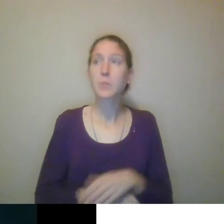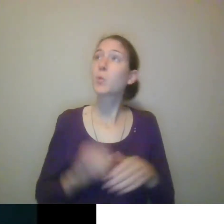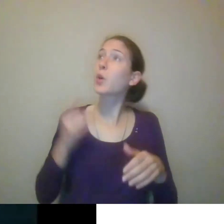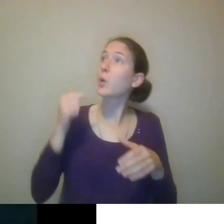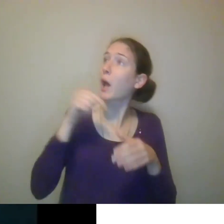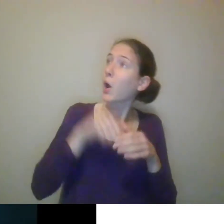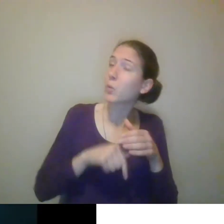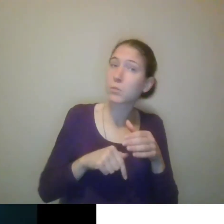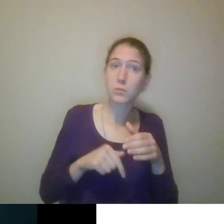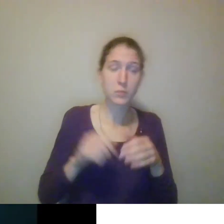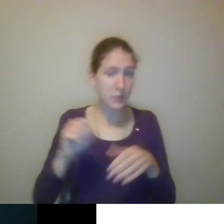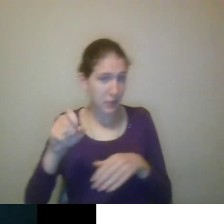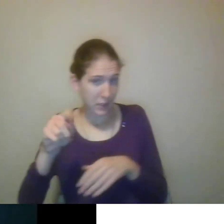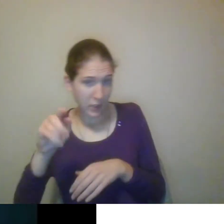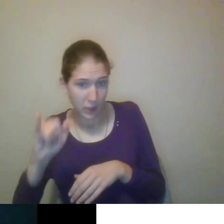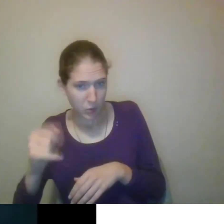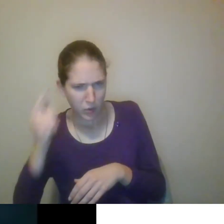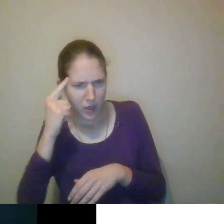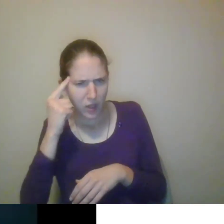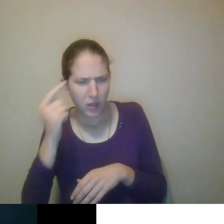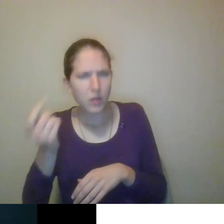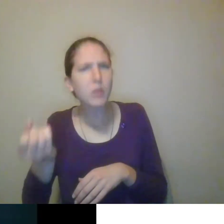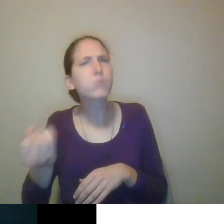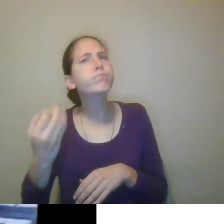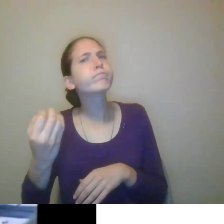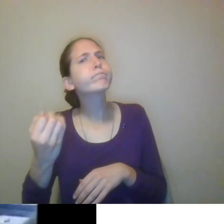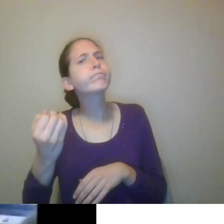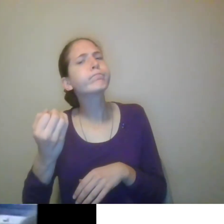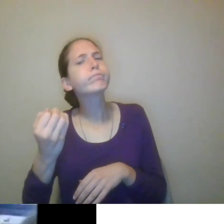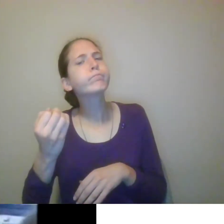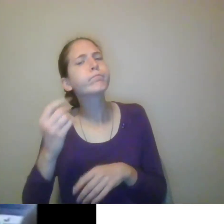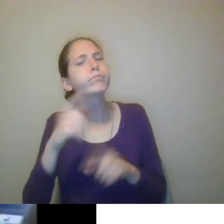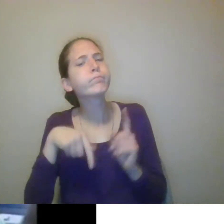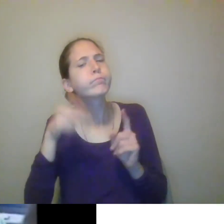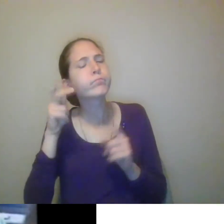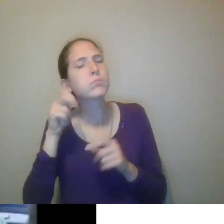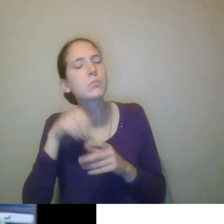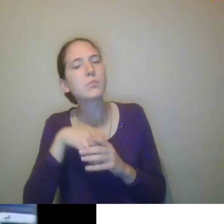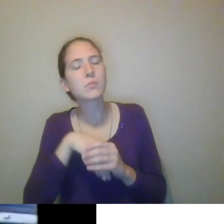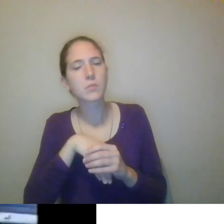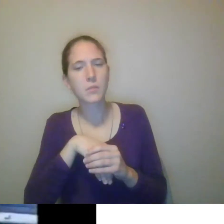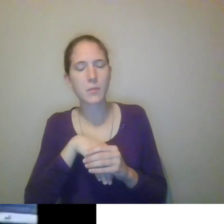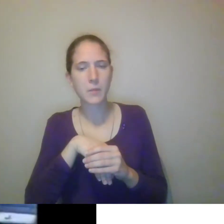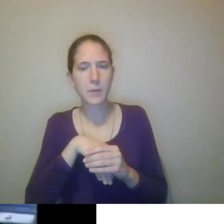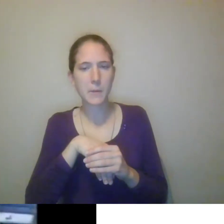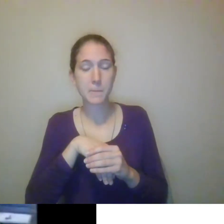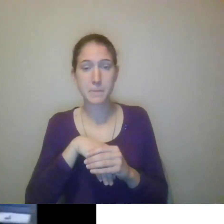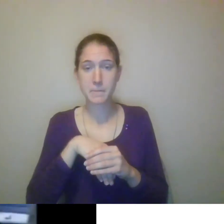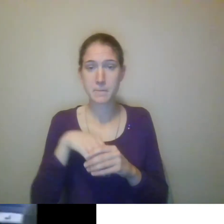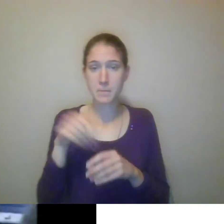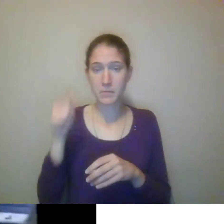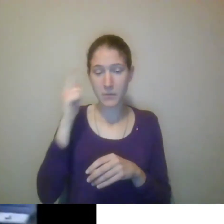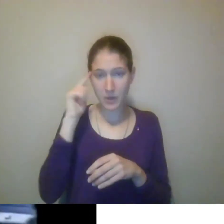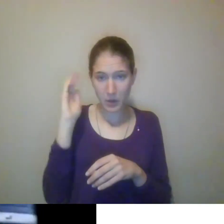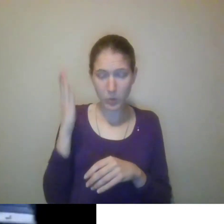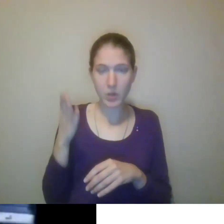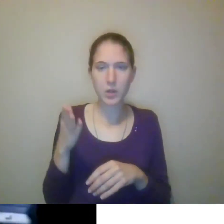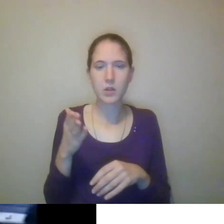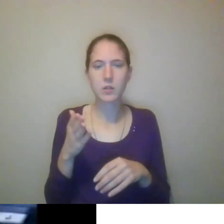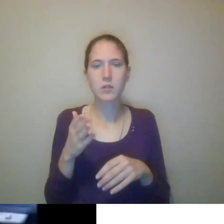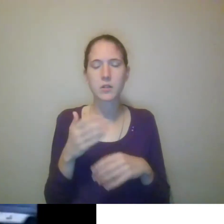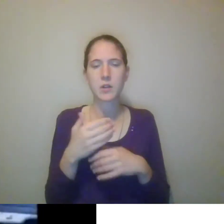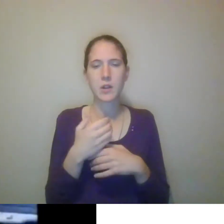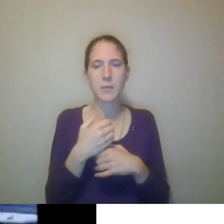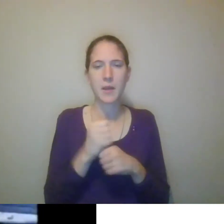Okay, so I'm going to go down. All right, Stacy? You get like two little bubbles and then it will start floating down to the bottom. Okay, so you think it's going to form